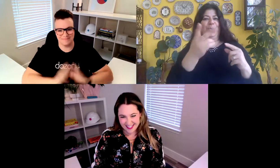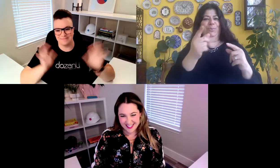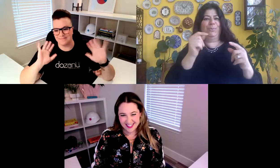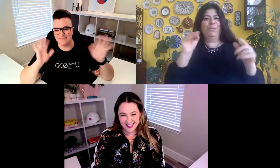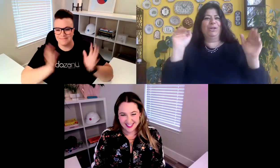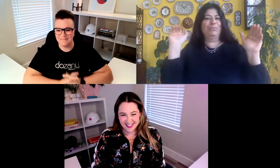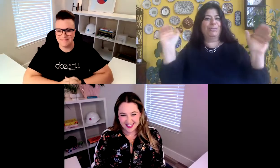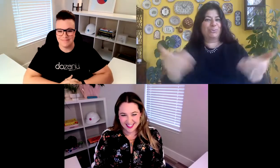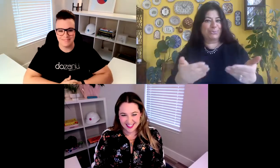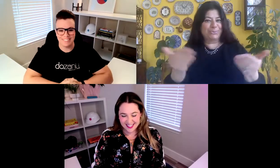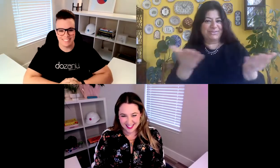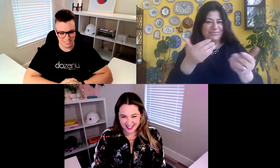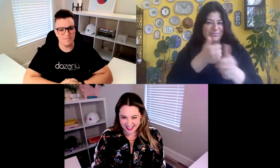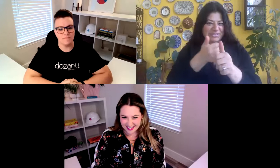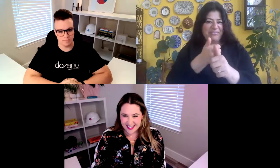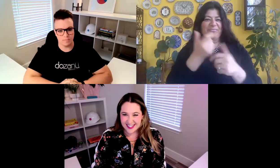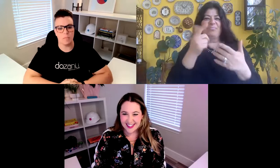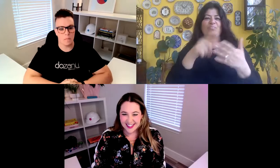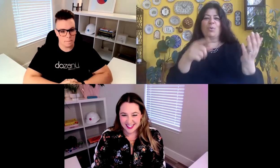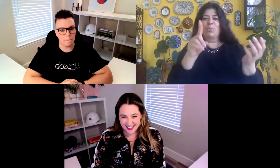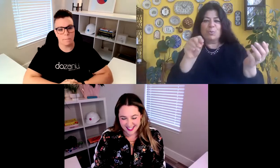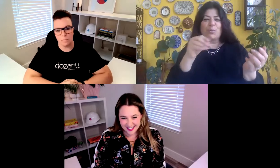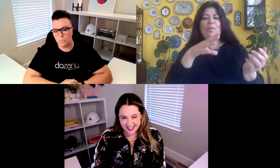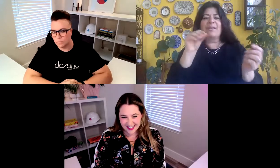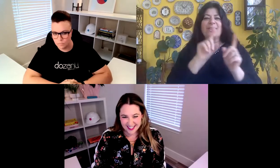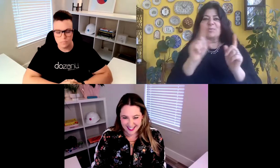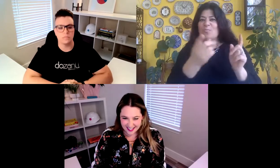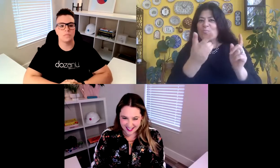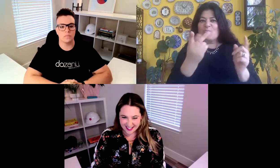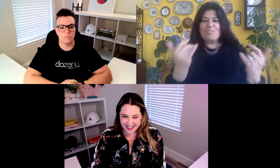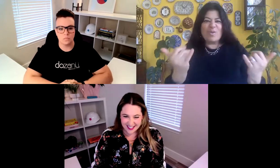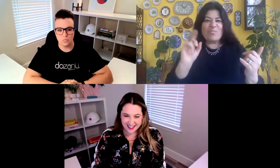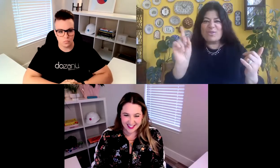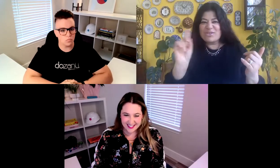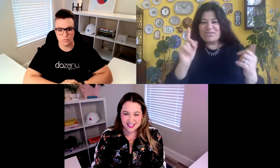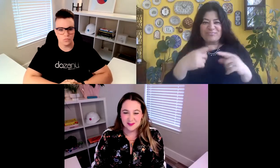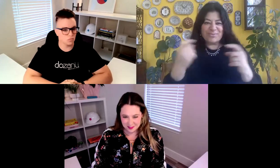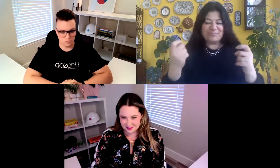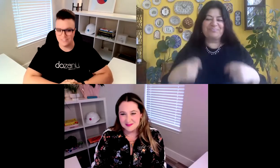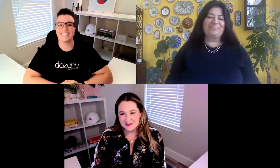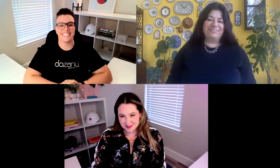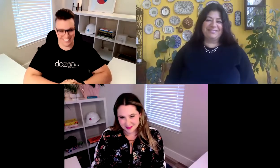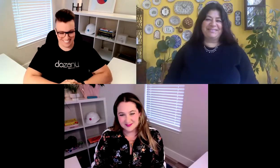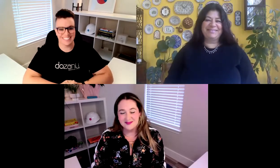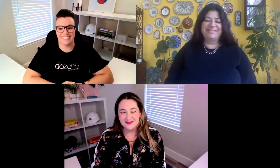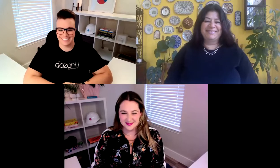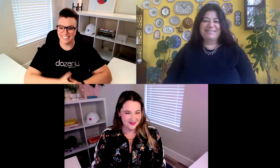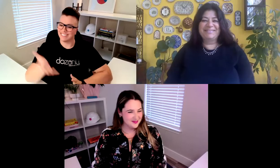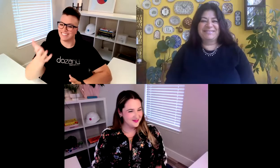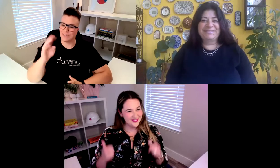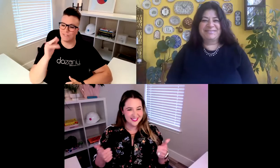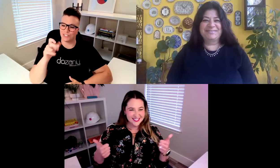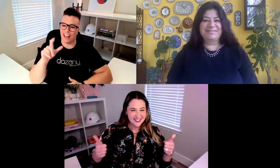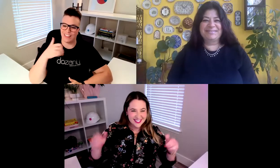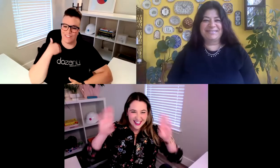Lees. Hello, this is Catherine saying hello. I'd like you both, this is Sophia now, I'd like you both to introduce yourself and explain